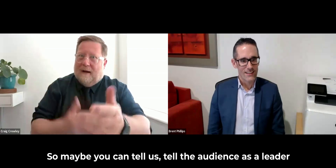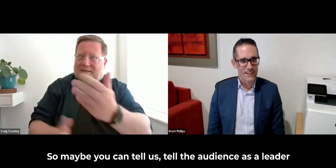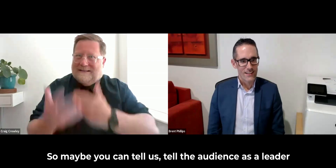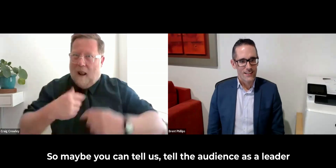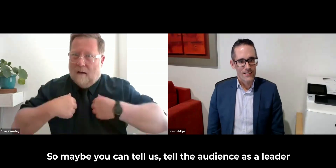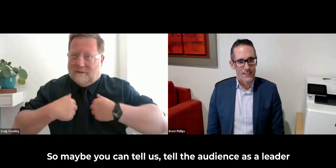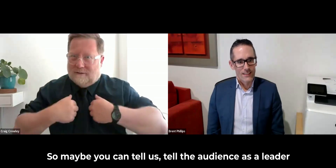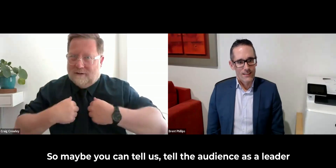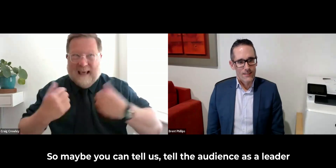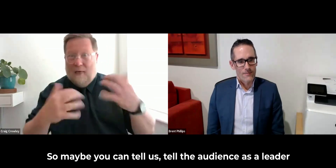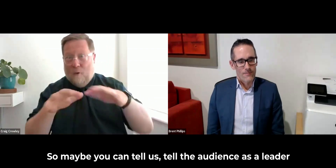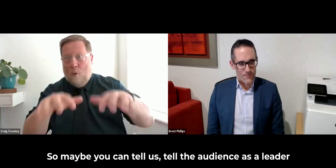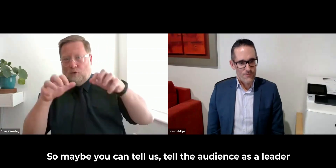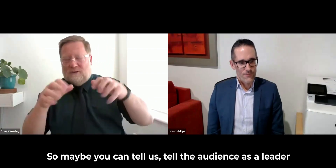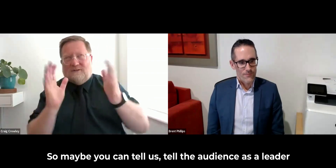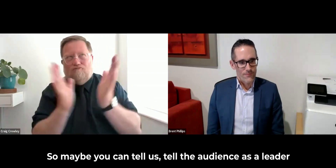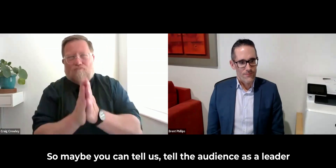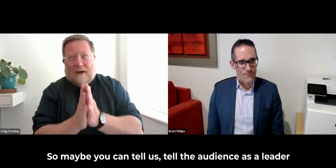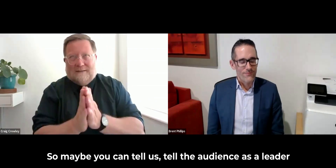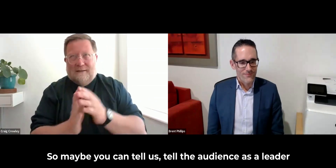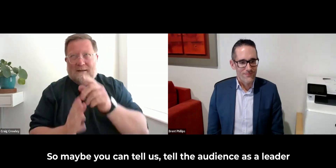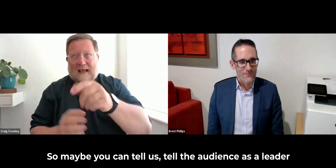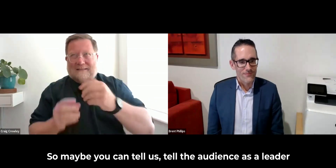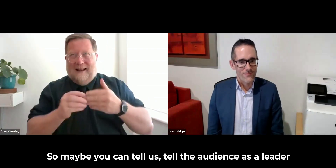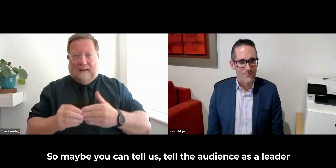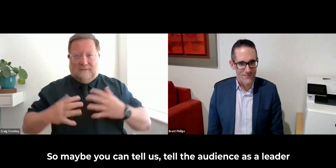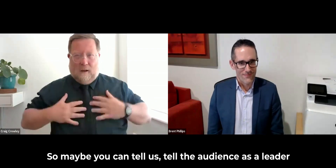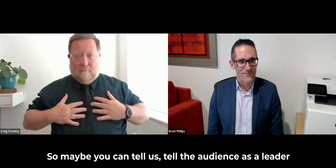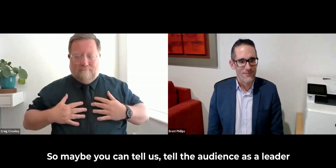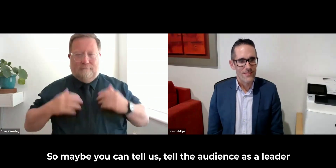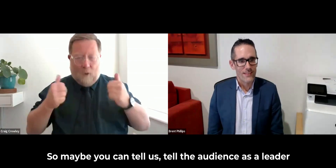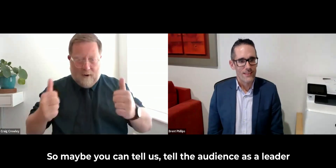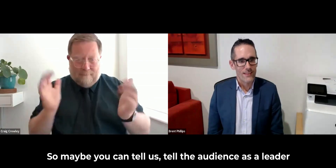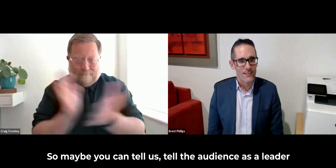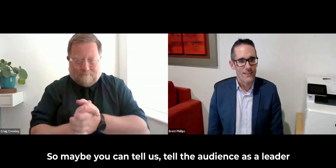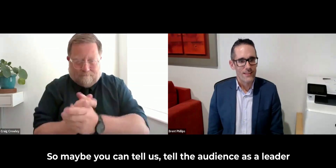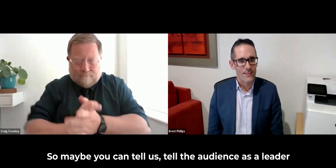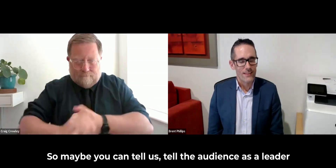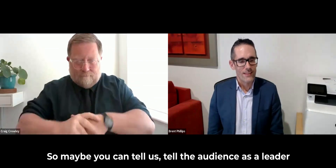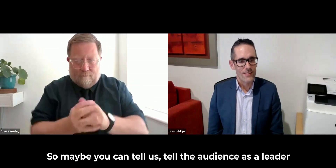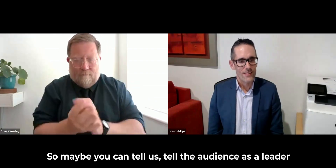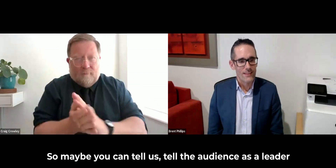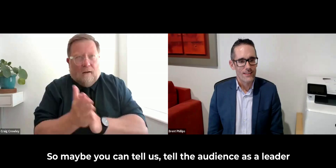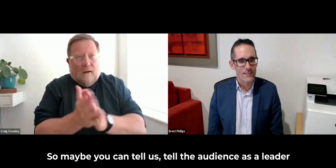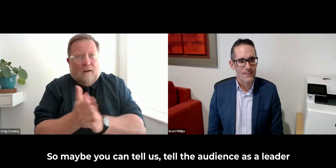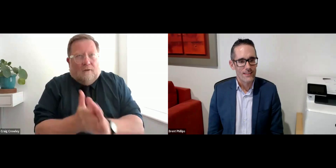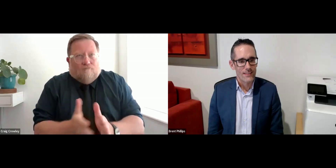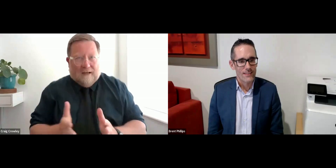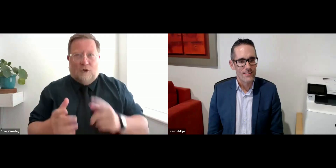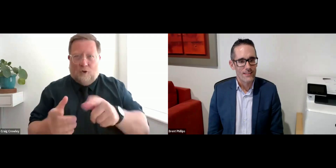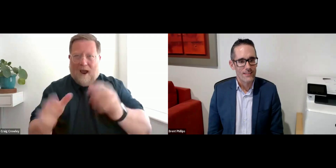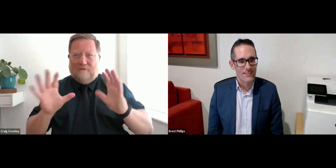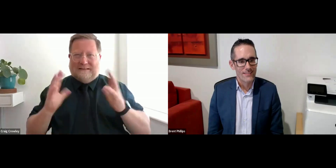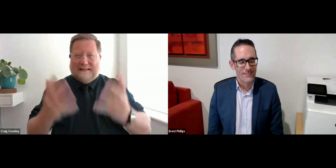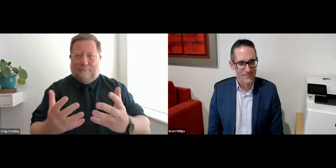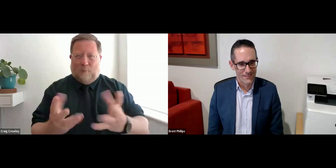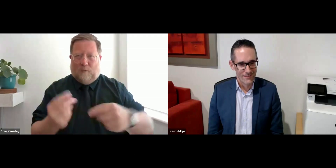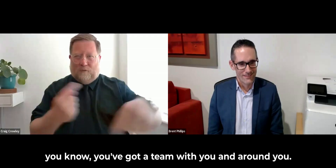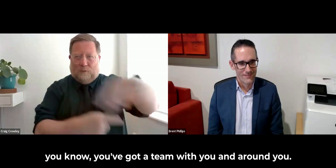So maybe you can tell the audience, as a leader, um,